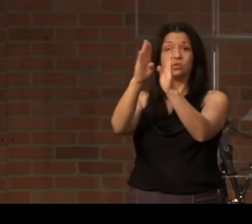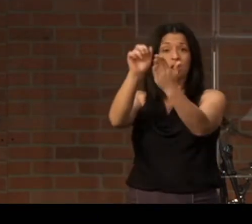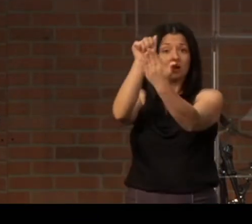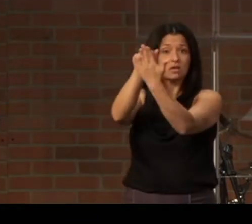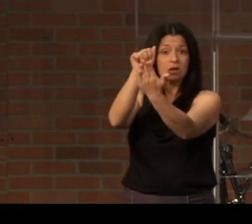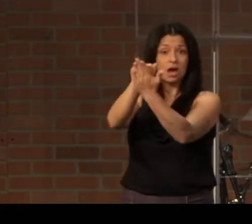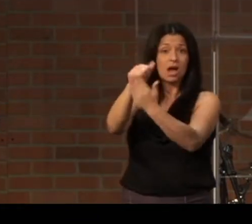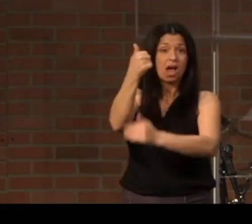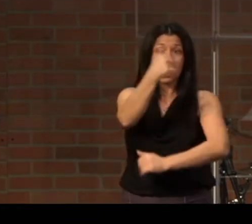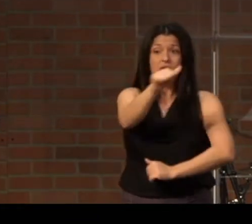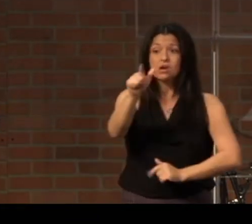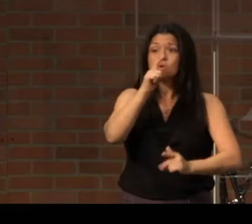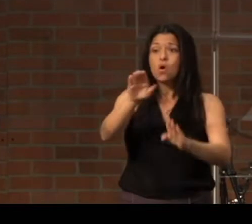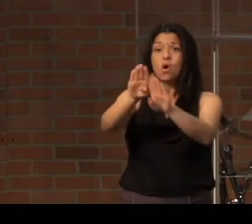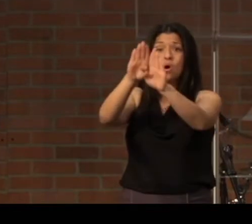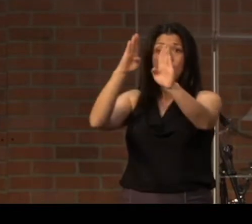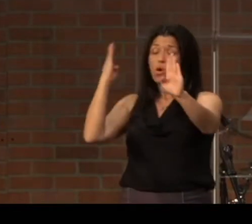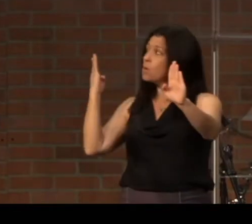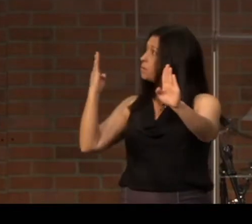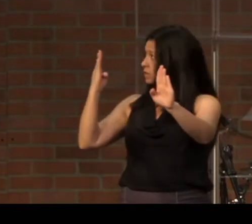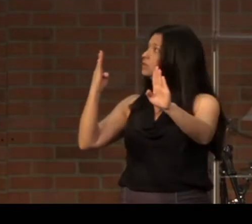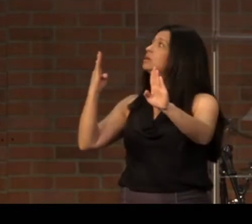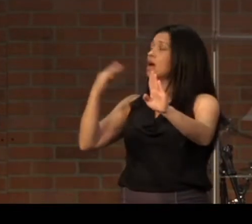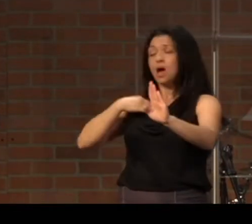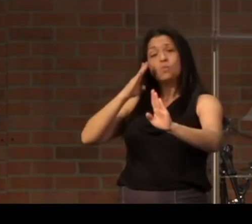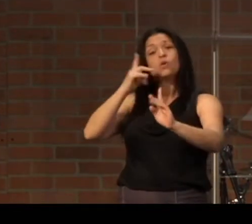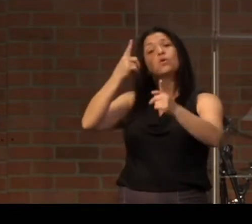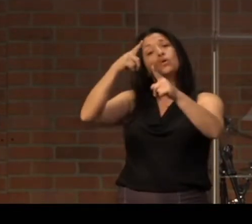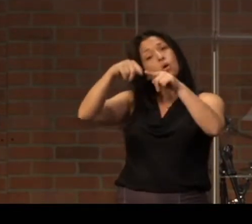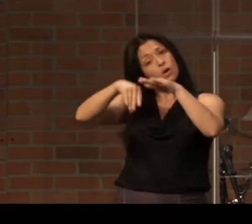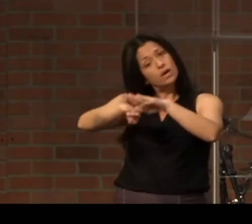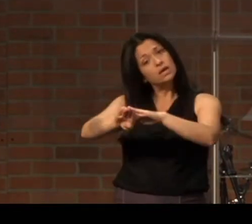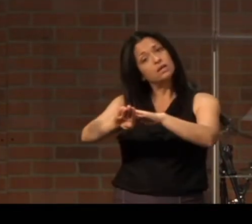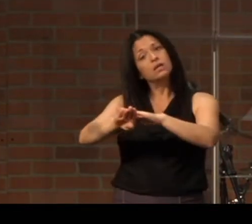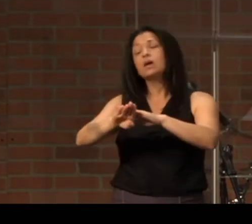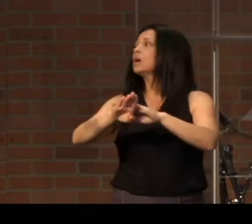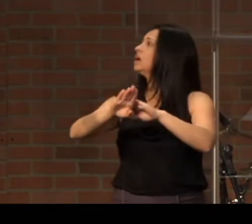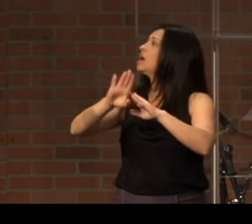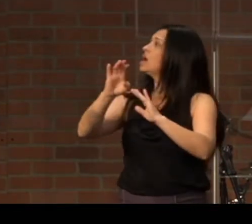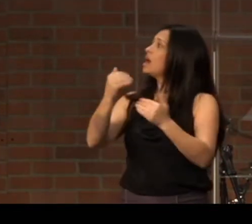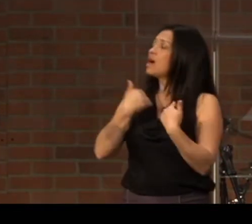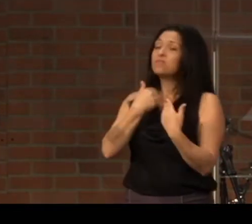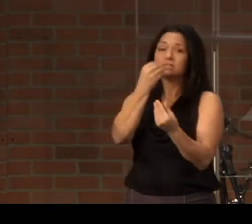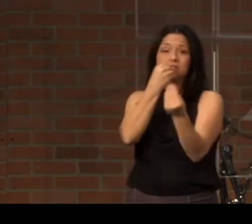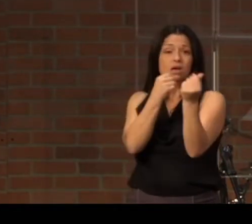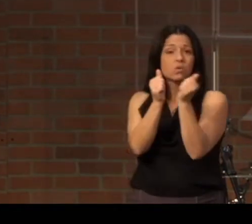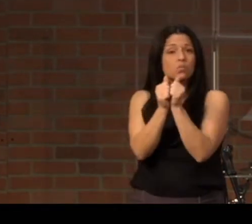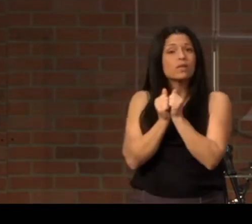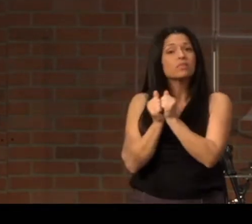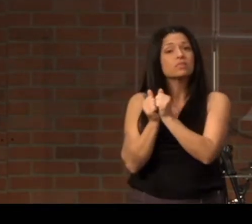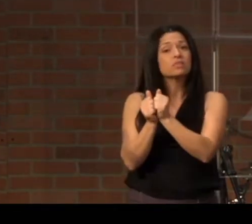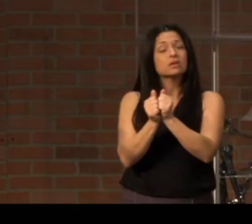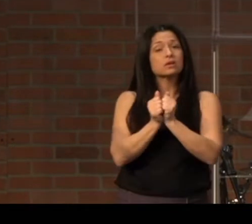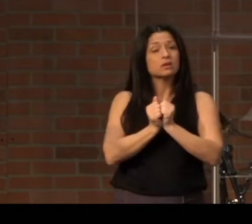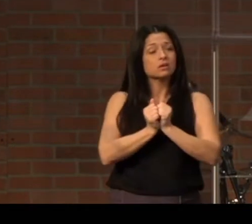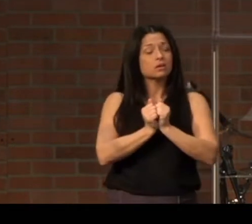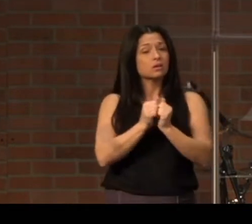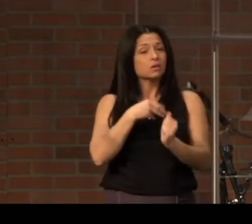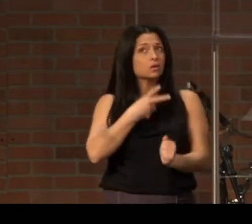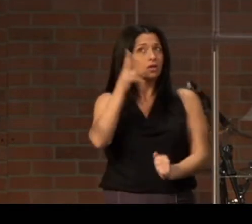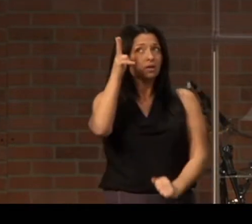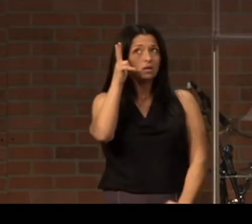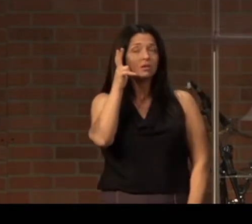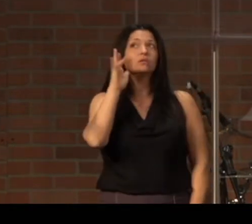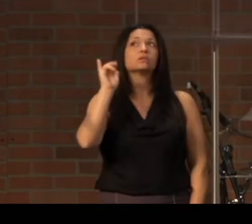Jesus pursues us. I want to forgive you. Let's do life together. Let's do eternity together. We hear, right? And then we receive